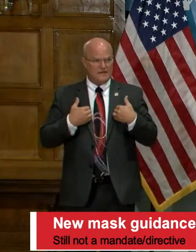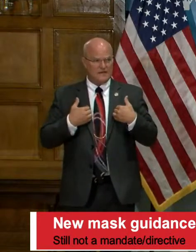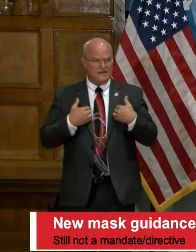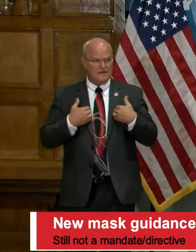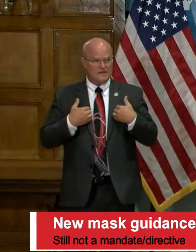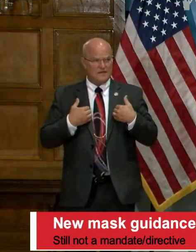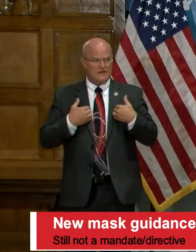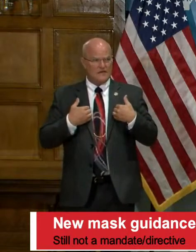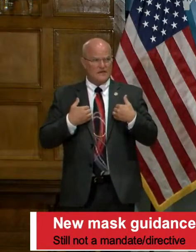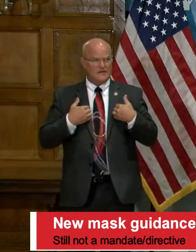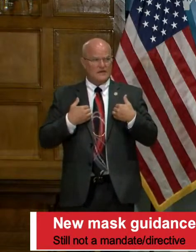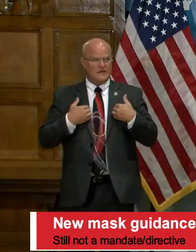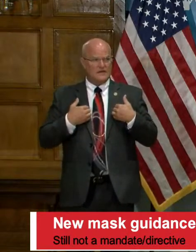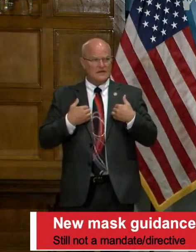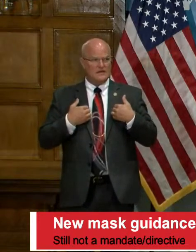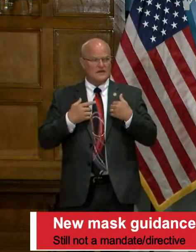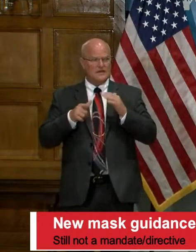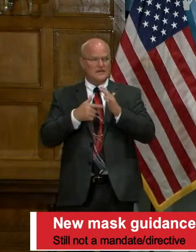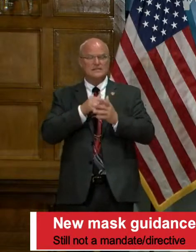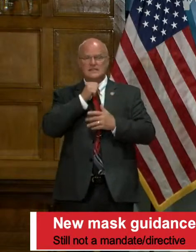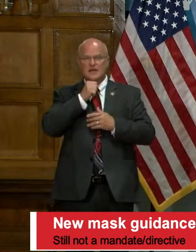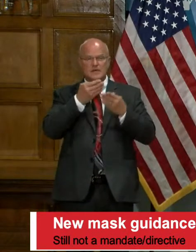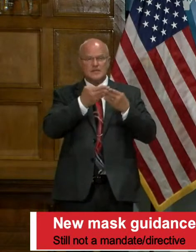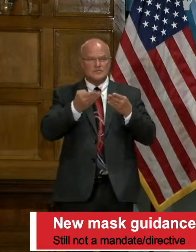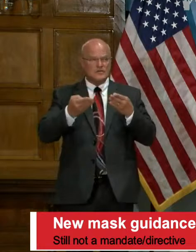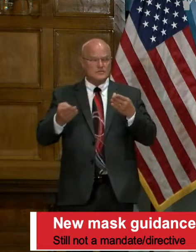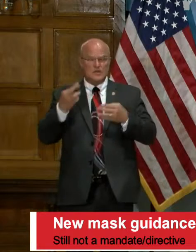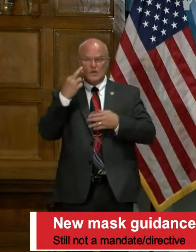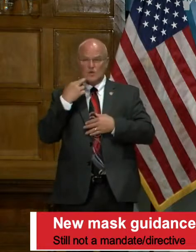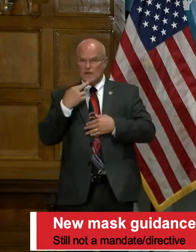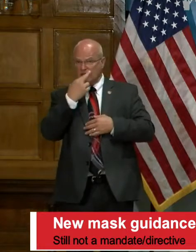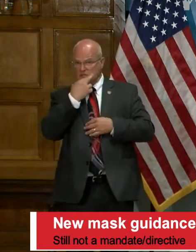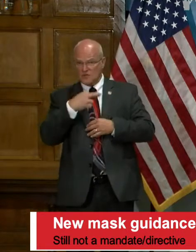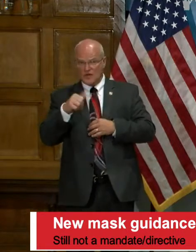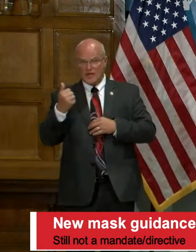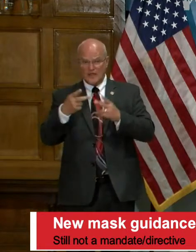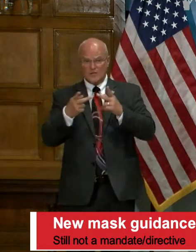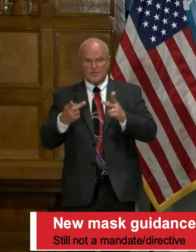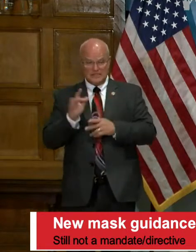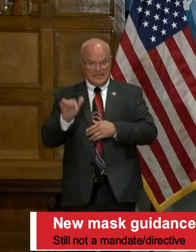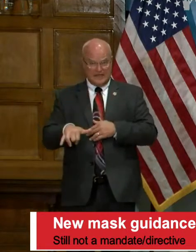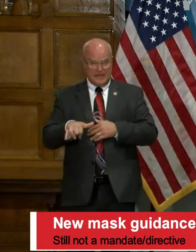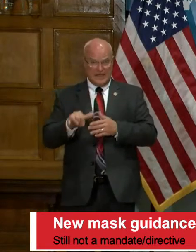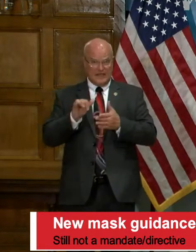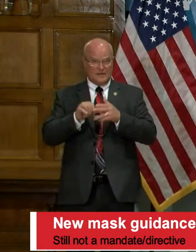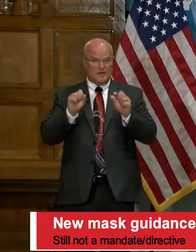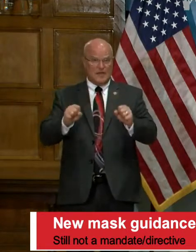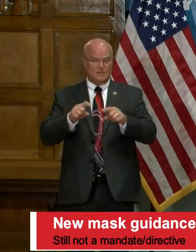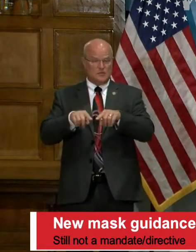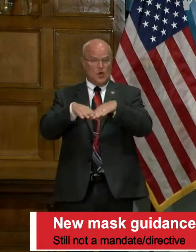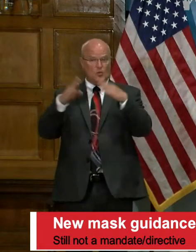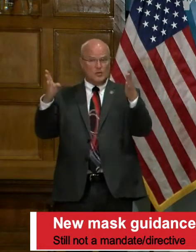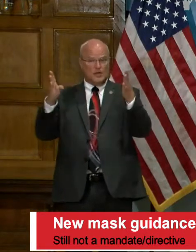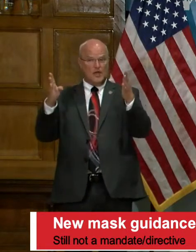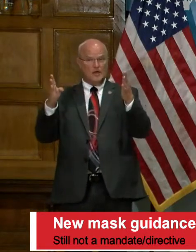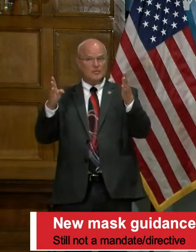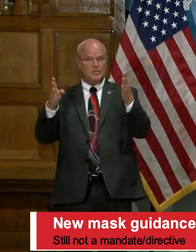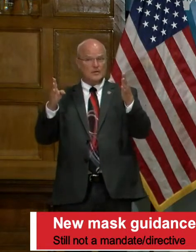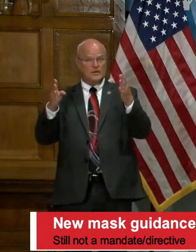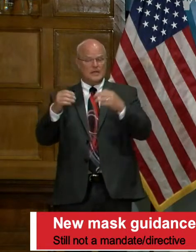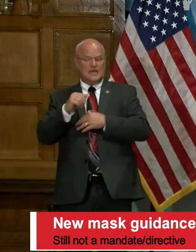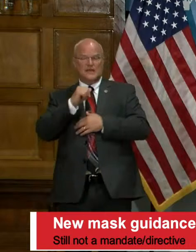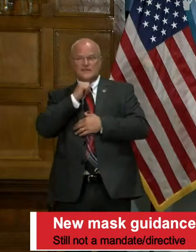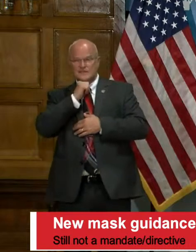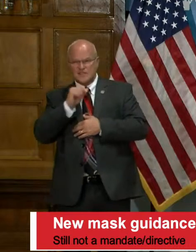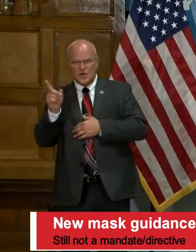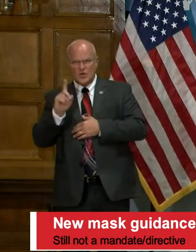seeing the same thing in terms of this not being transmitted in restaurants and other locations like that have been able to open up? And if not,